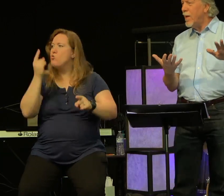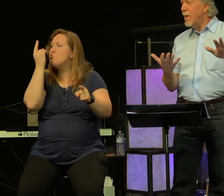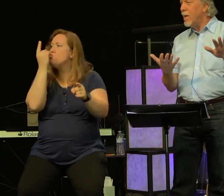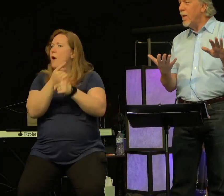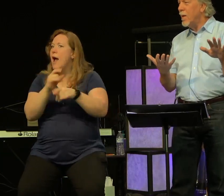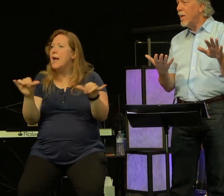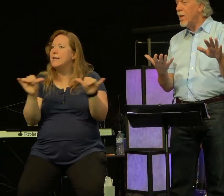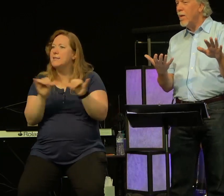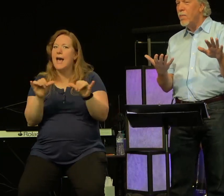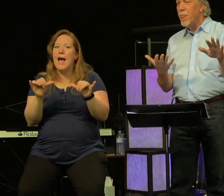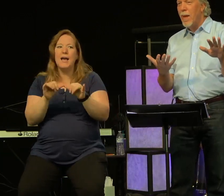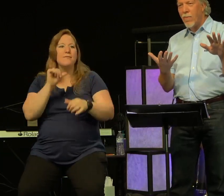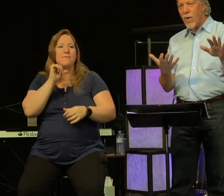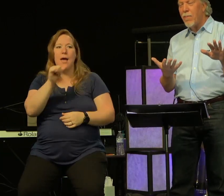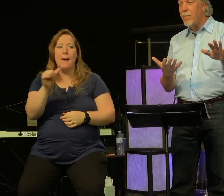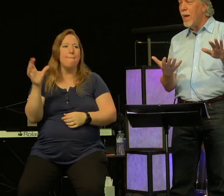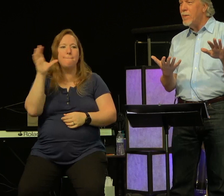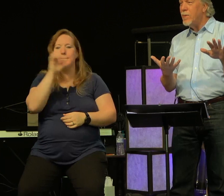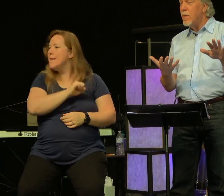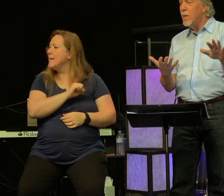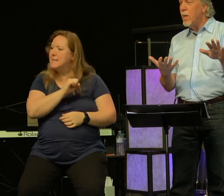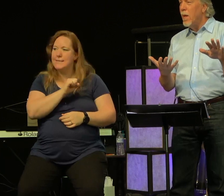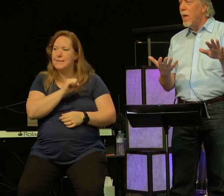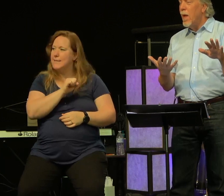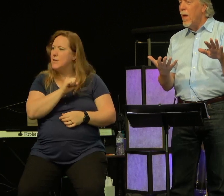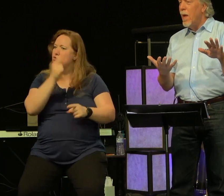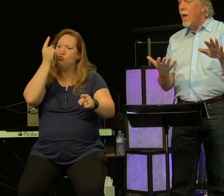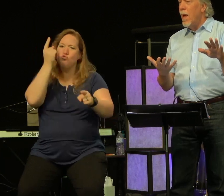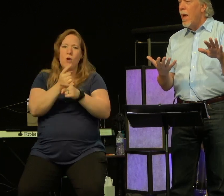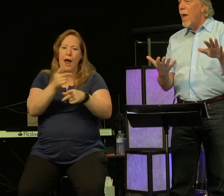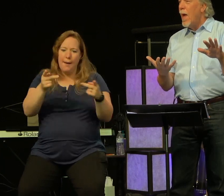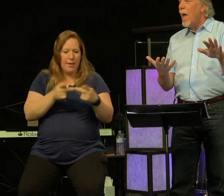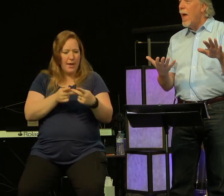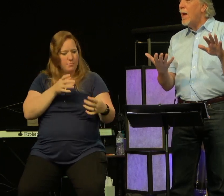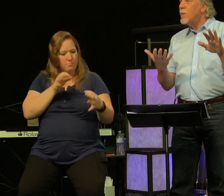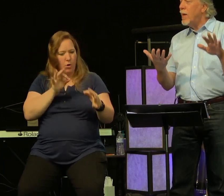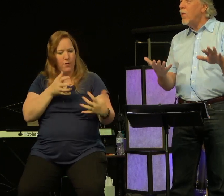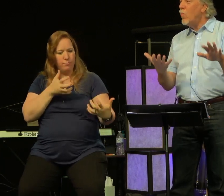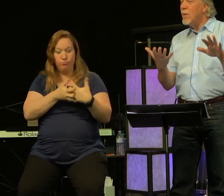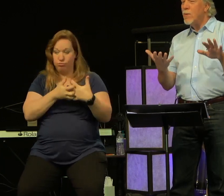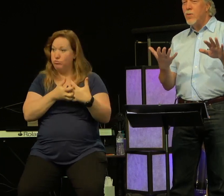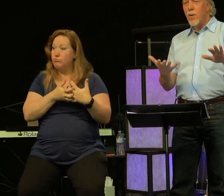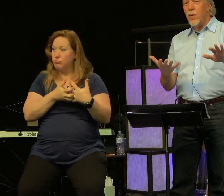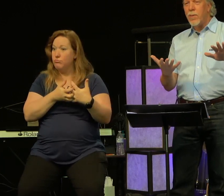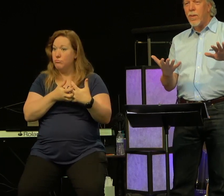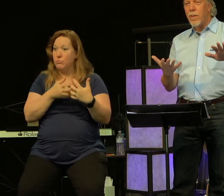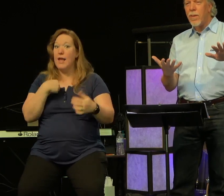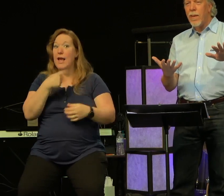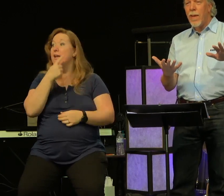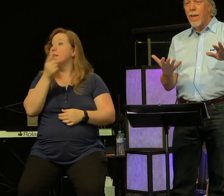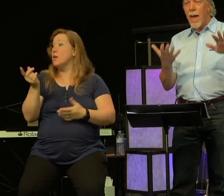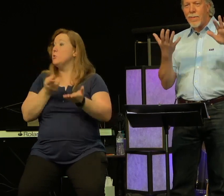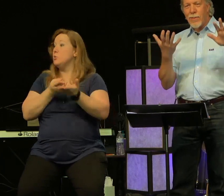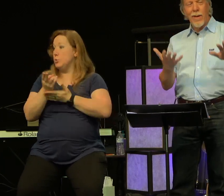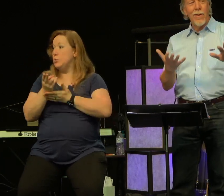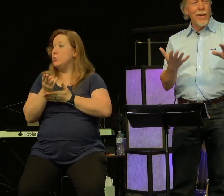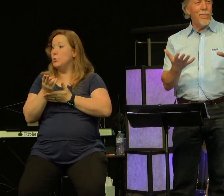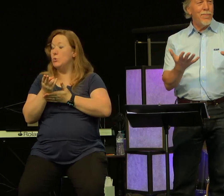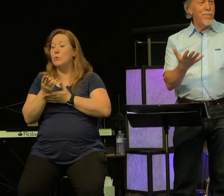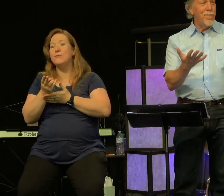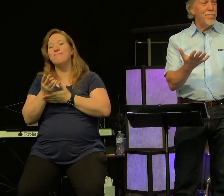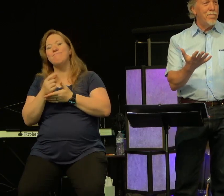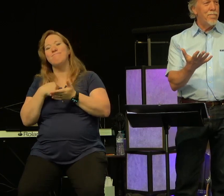missing, in the right place. In the right place. And I tell you what's the truth. I teared